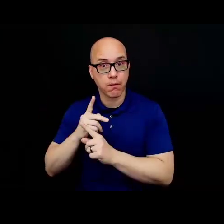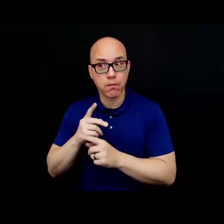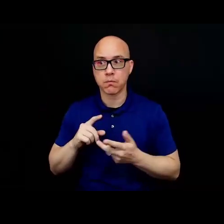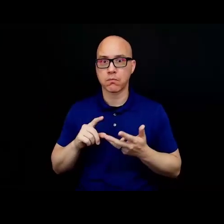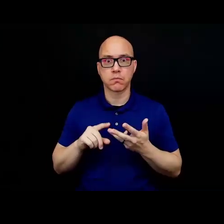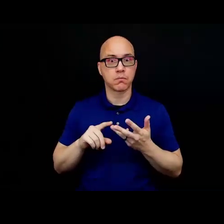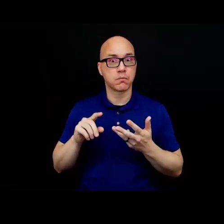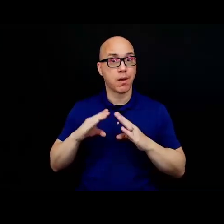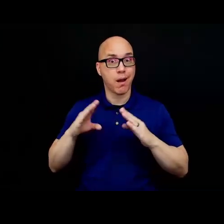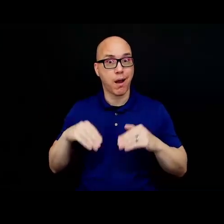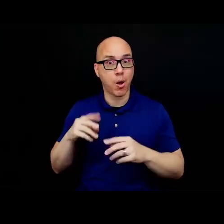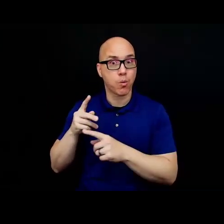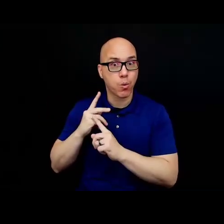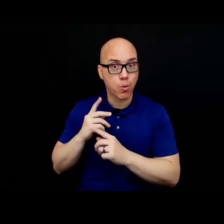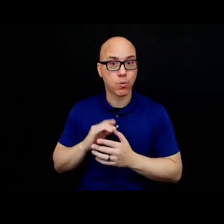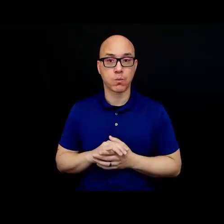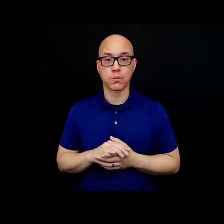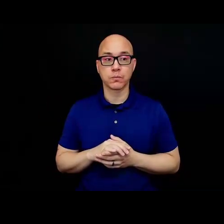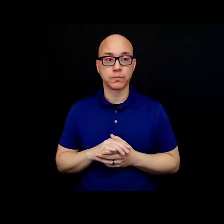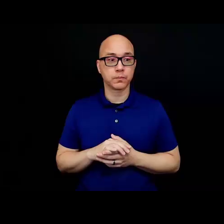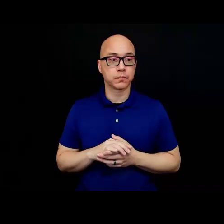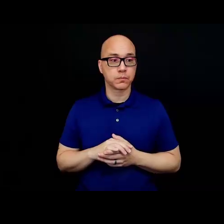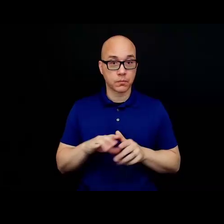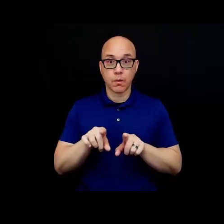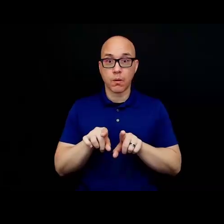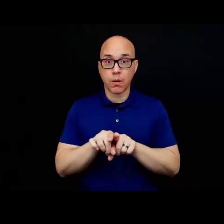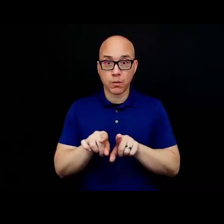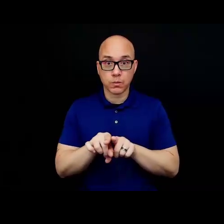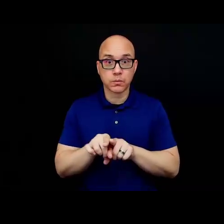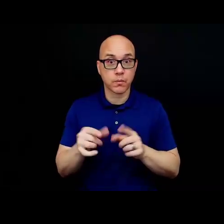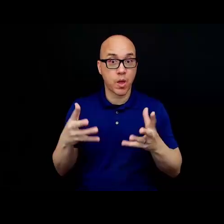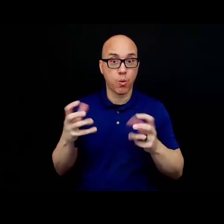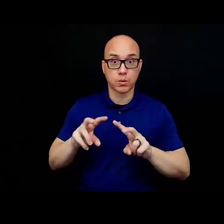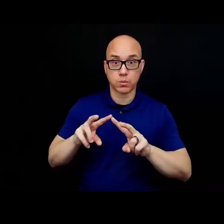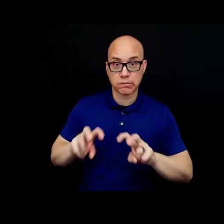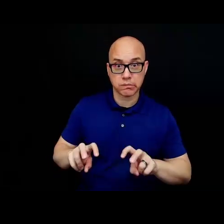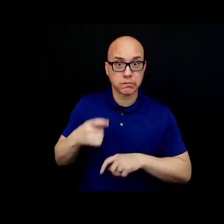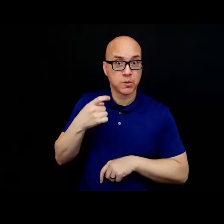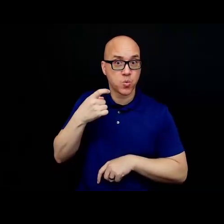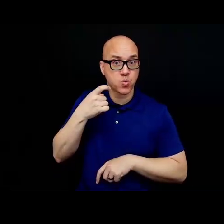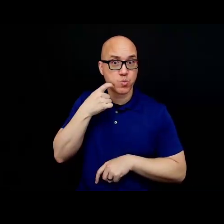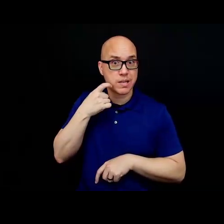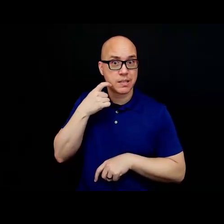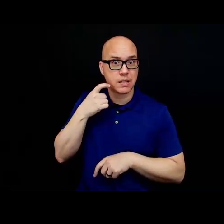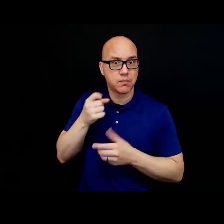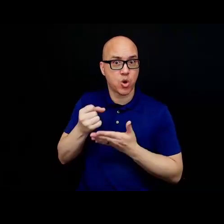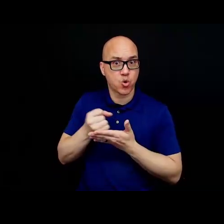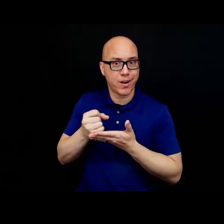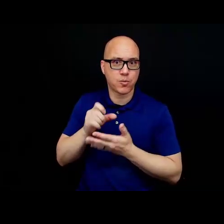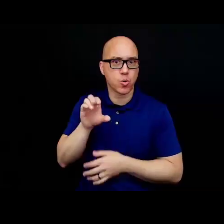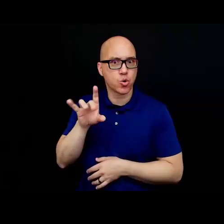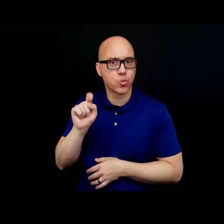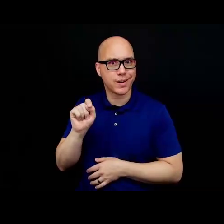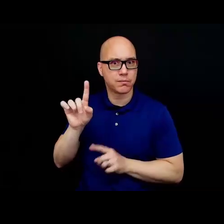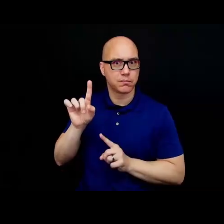have mortgage loans? And they also want to look at recent credit inquiries. Very important. If